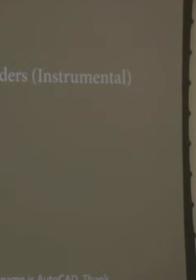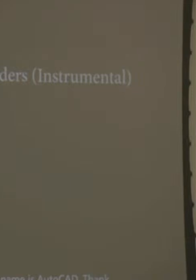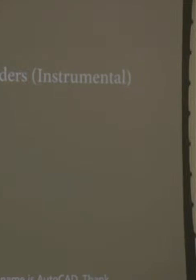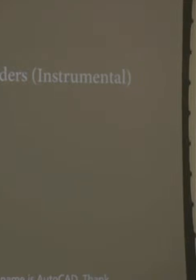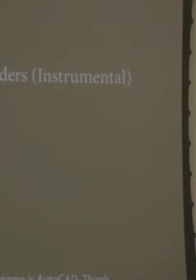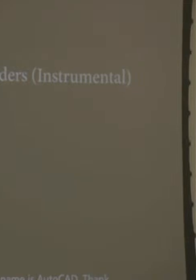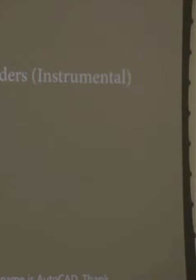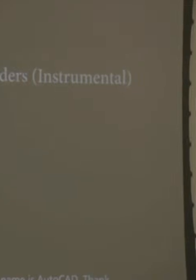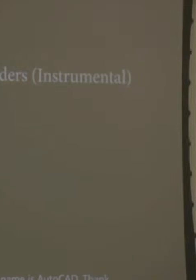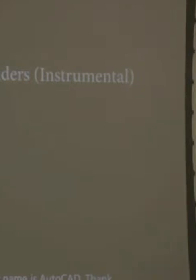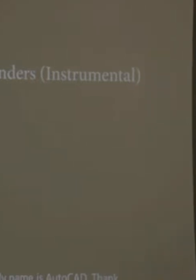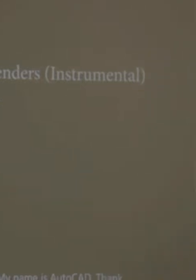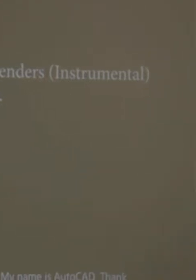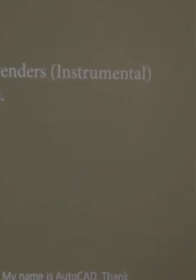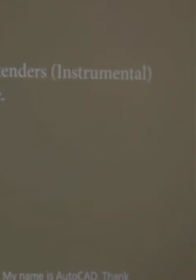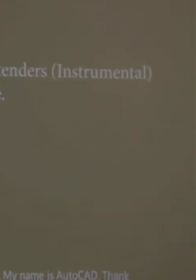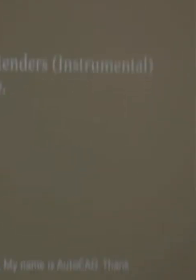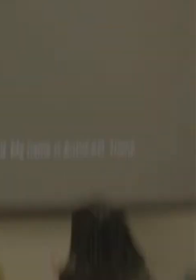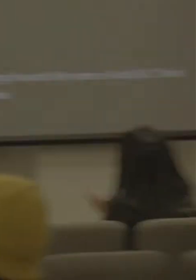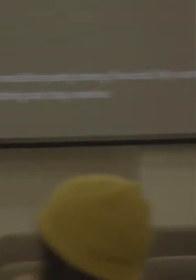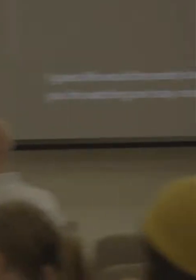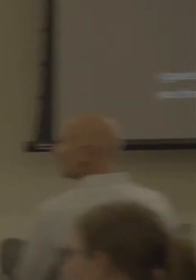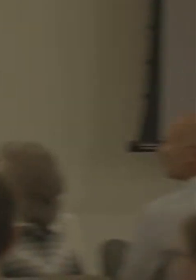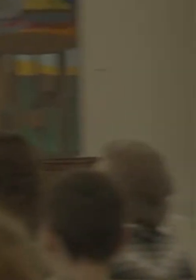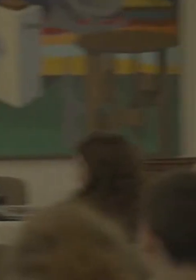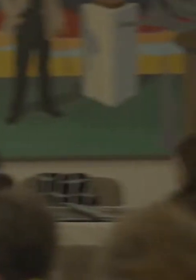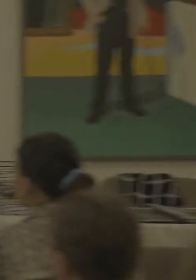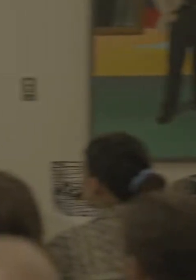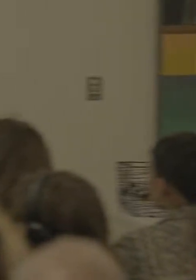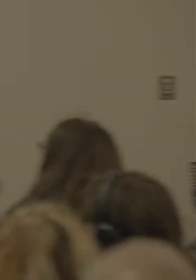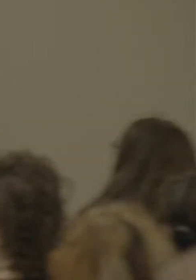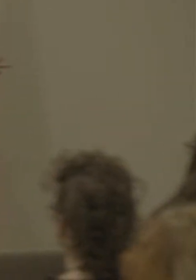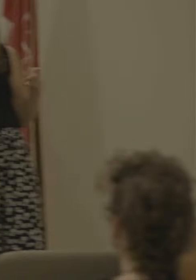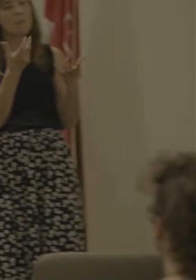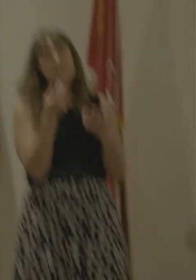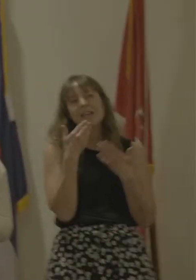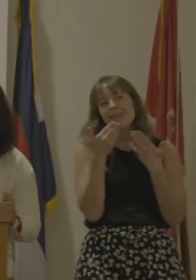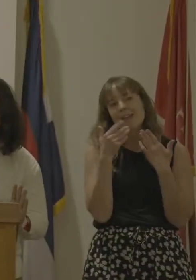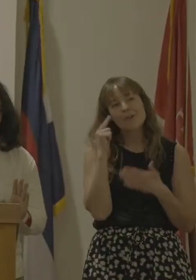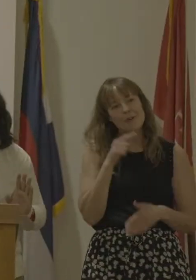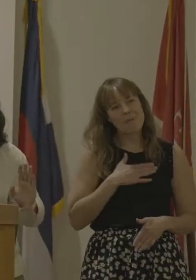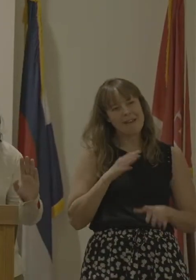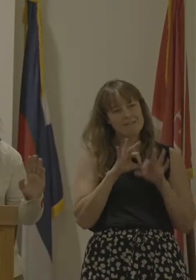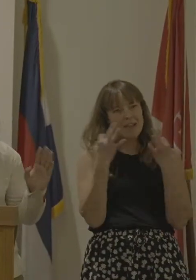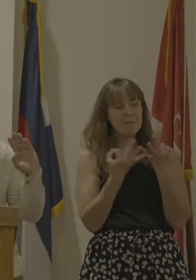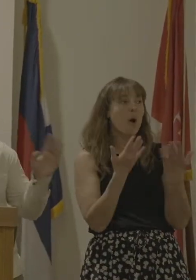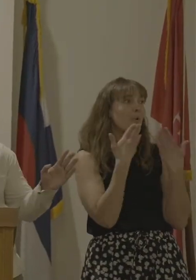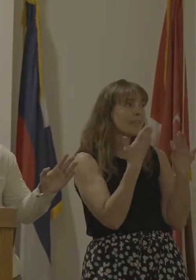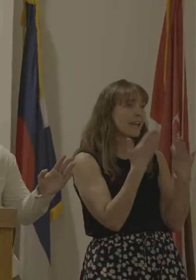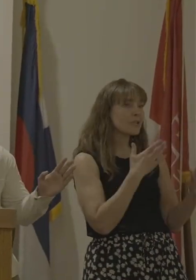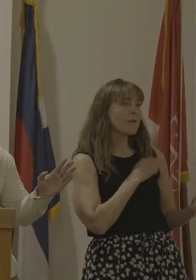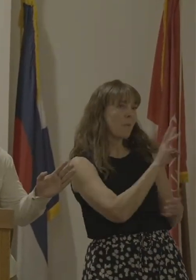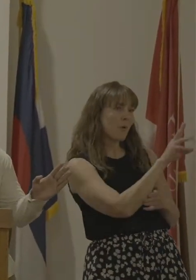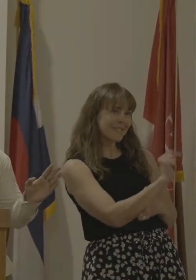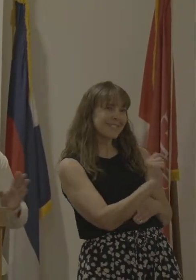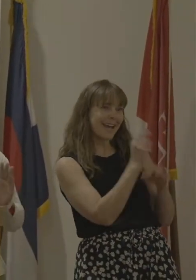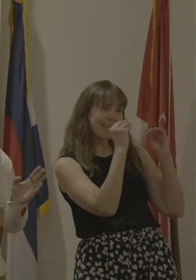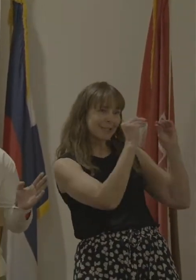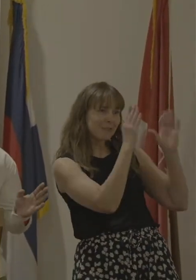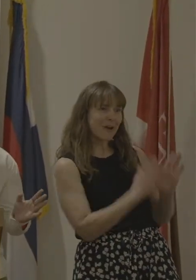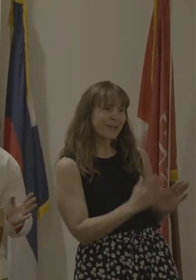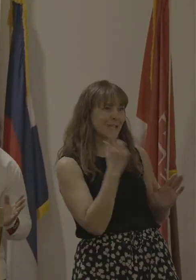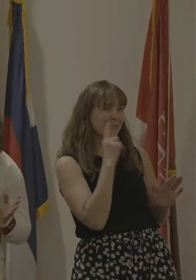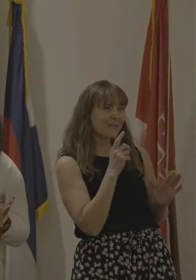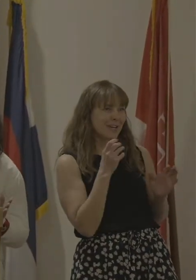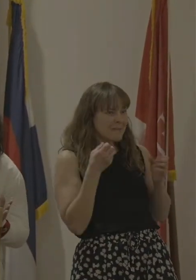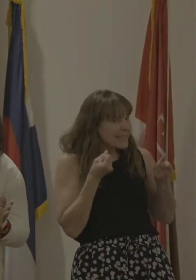Okay. Have some words? Yeah. Thank you so much for watching, and I wanted to give a thank you to my family, and a thank you to my Warren Tech instructors for giving